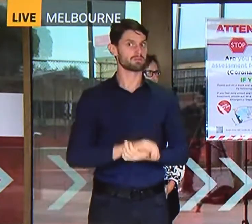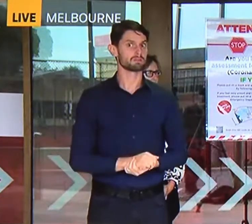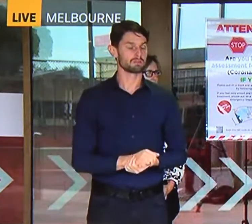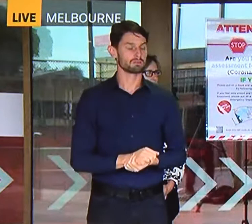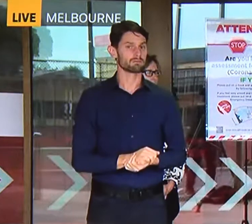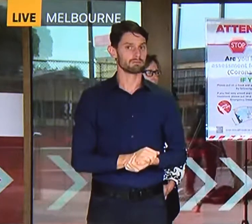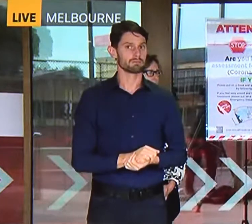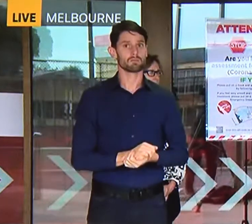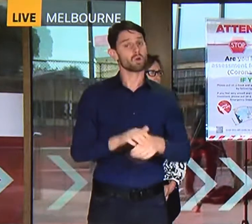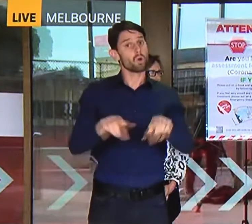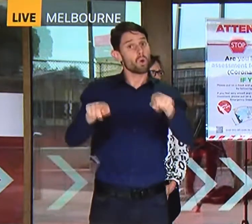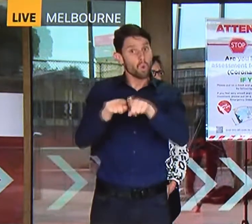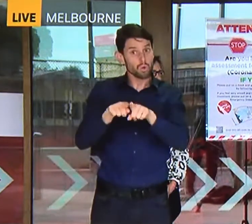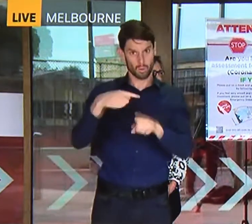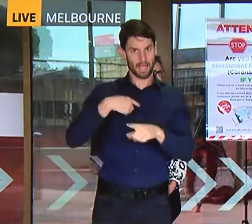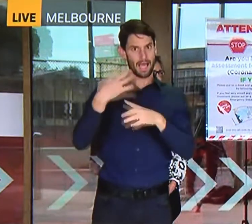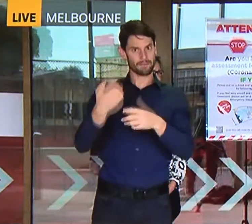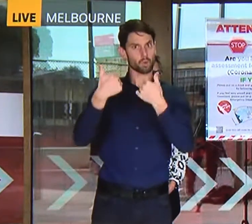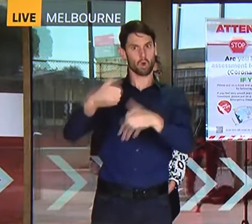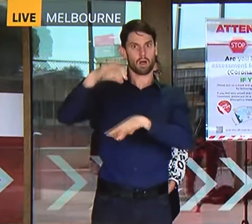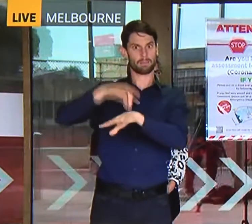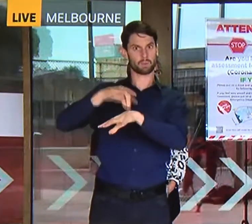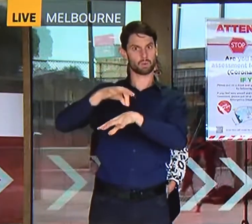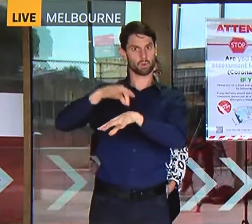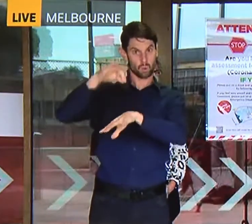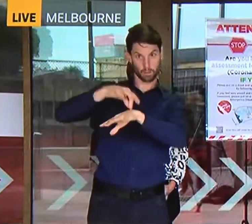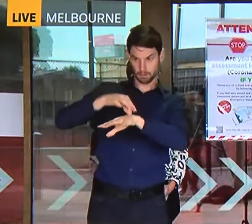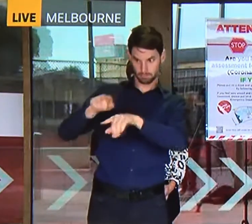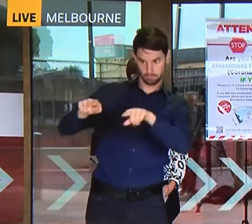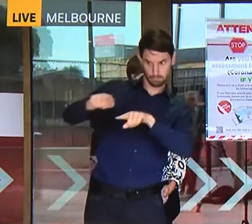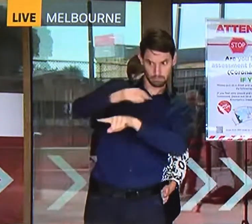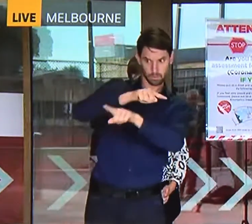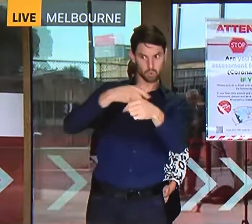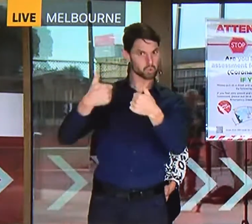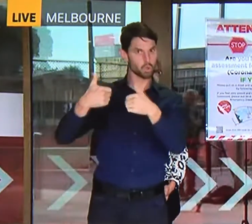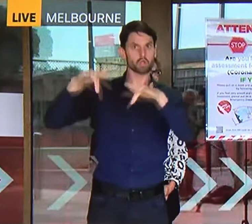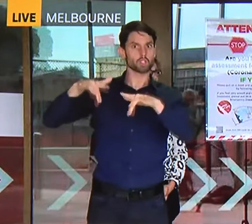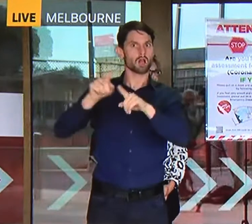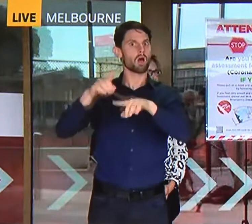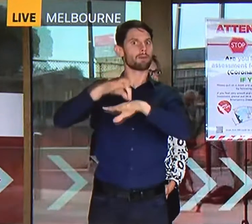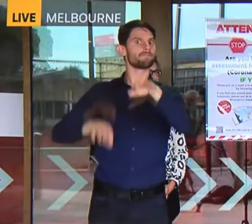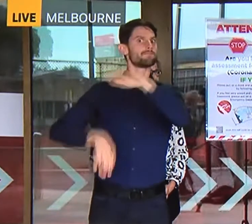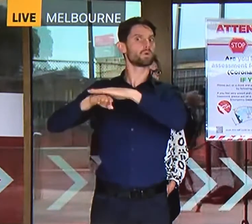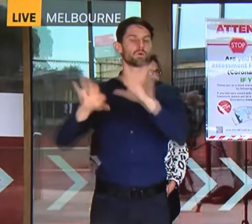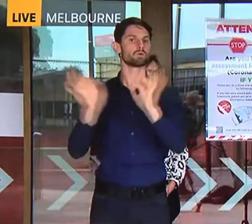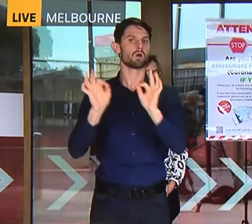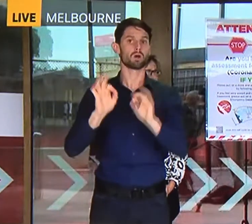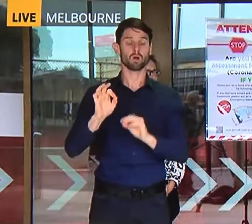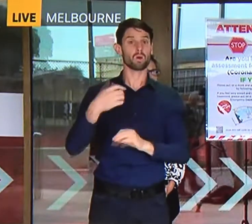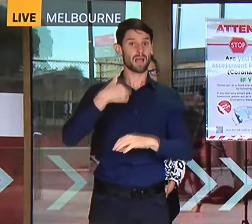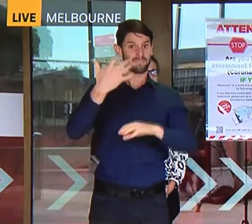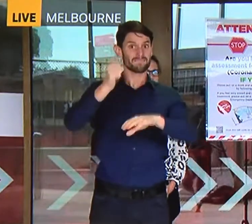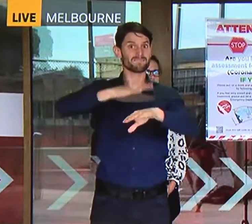half is about our capacity. Already, we've seen in primary care over 1.25 million